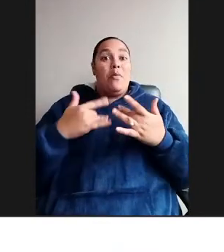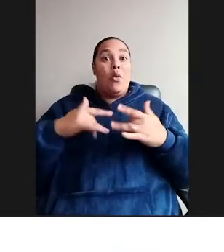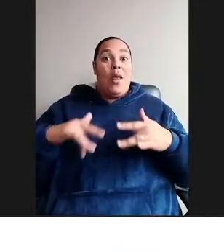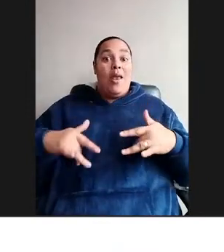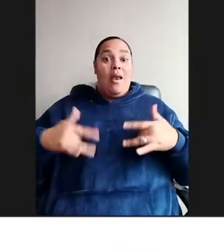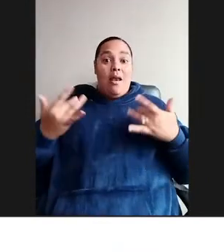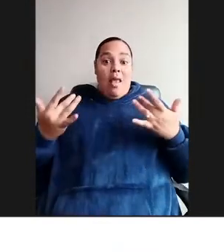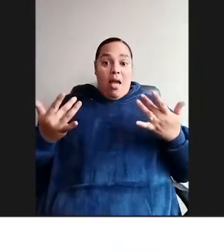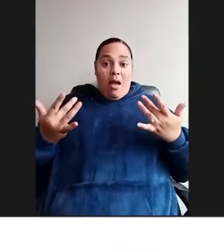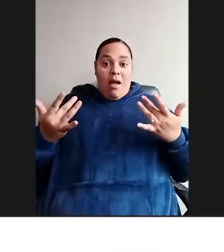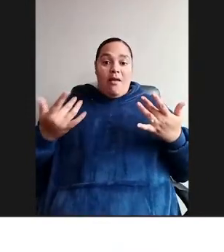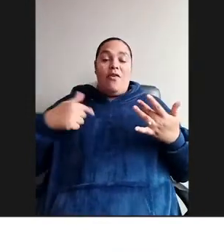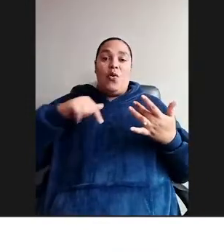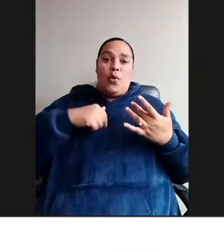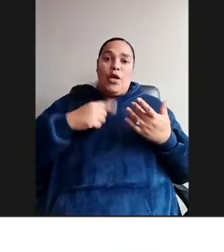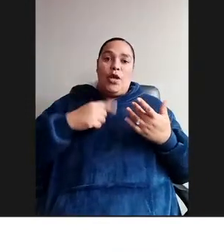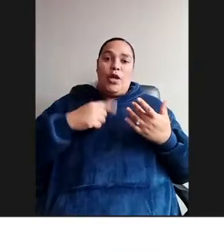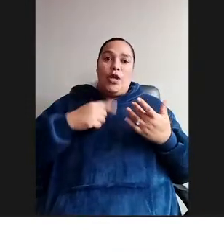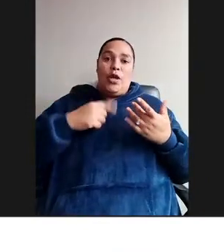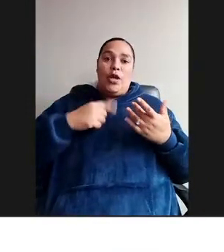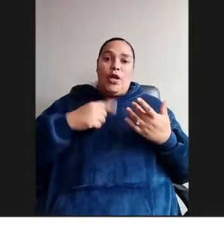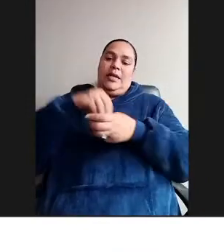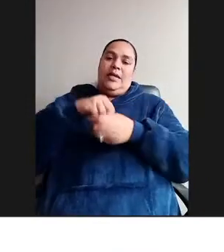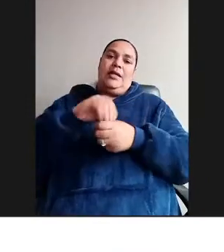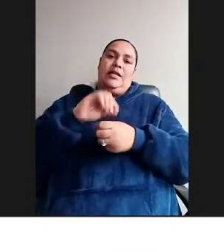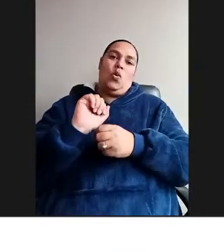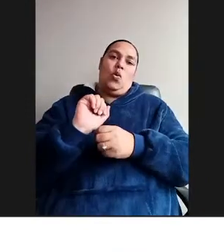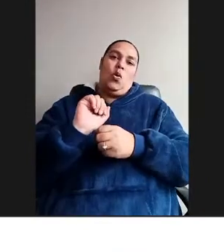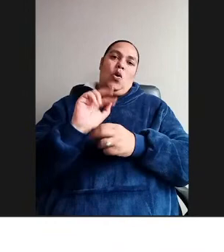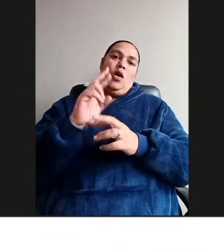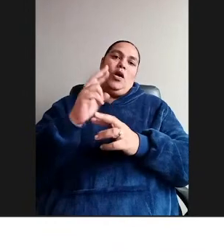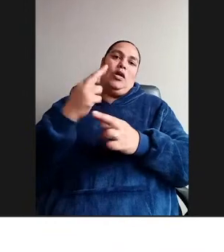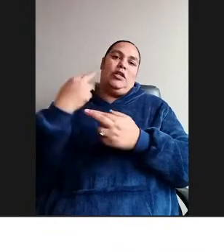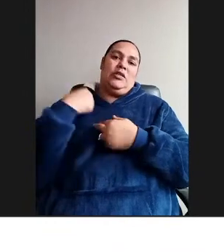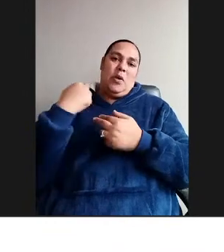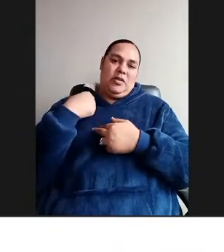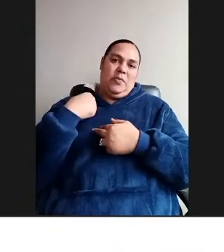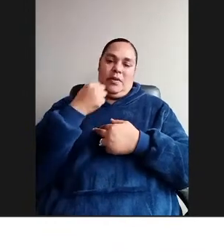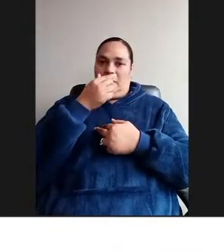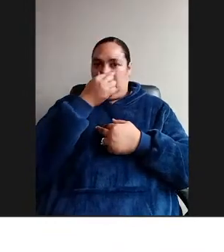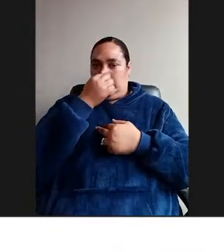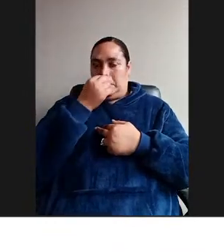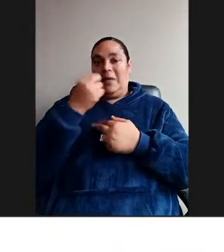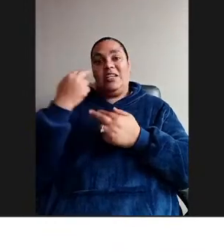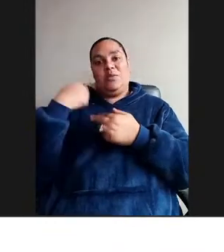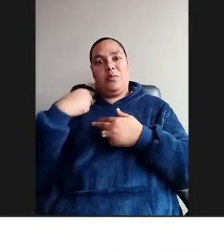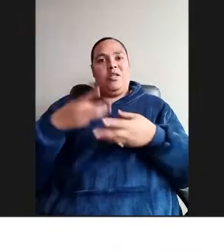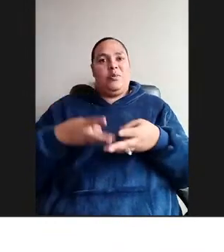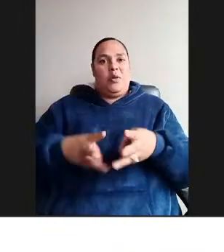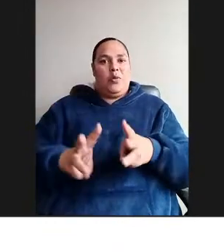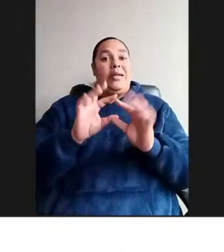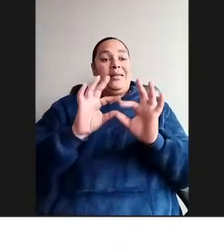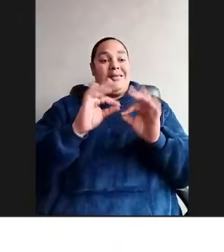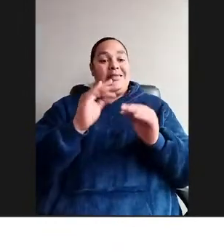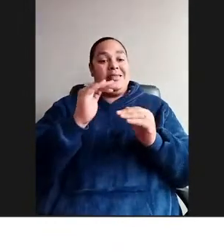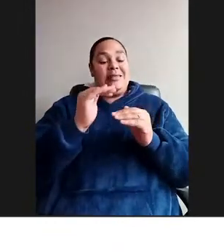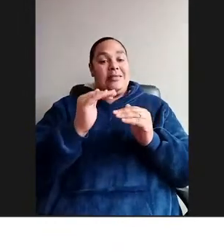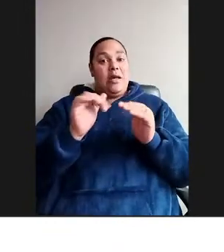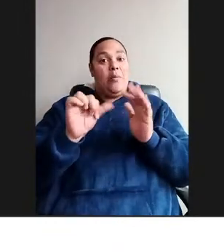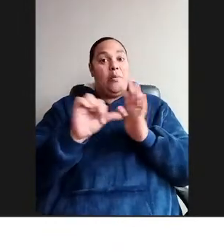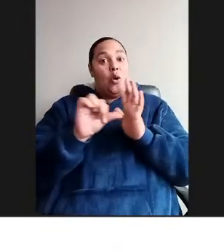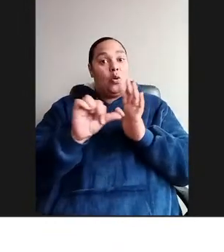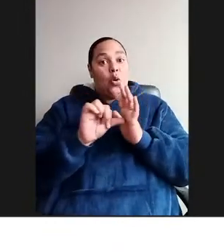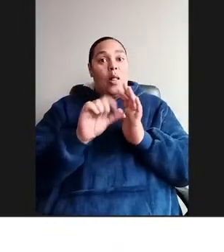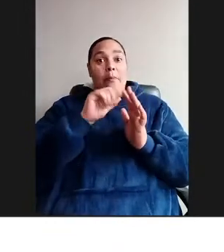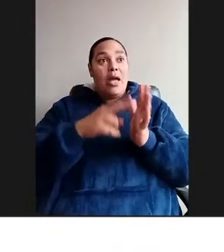we do that within a responsible manner, and that we follow all of the protocols that are required